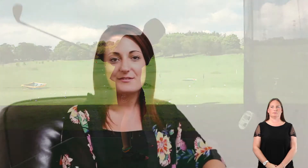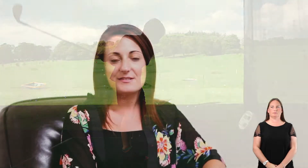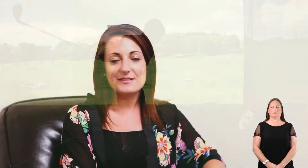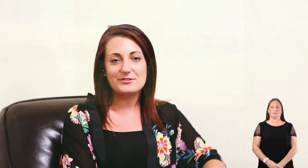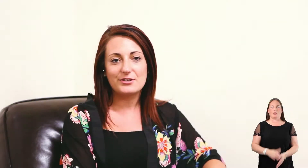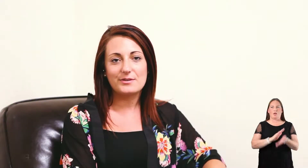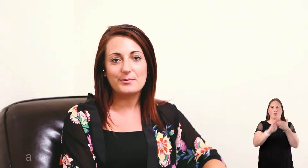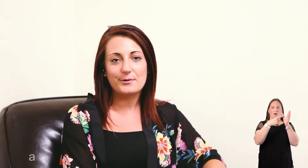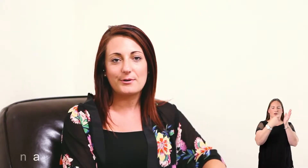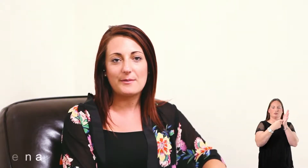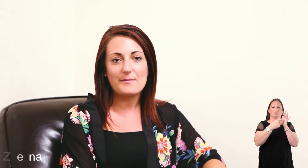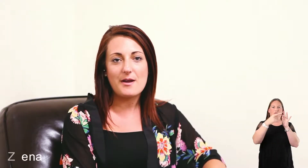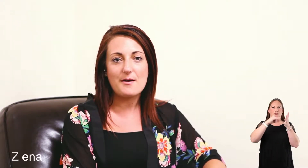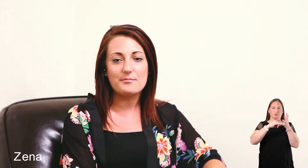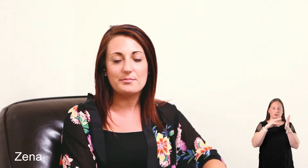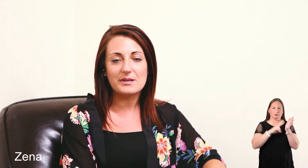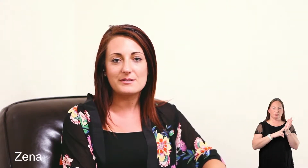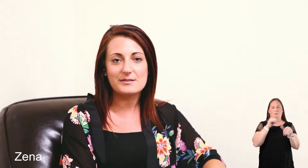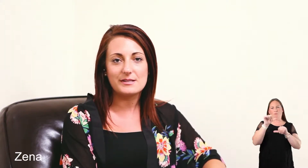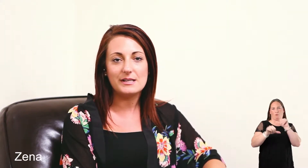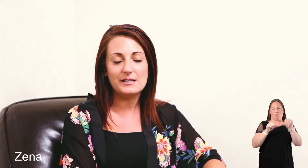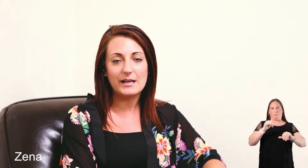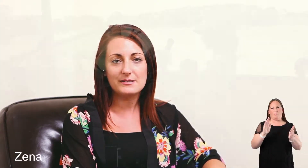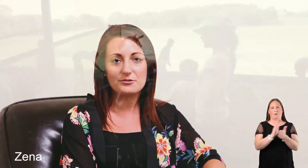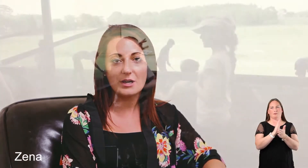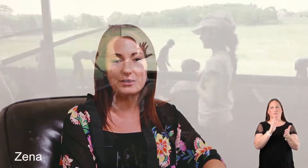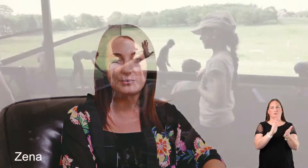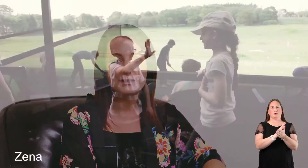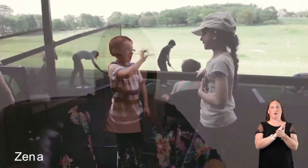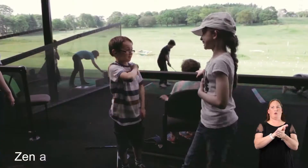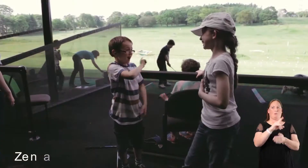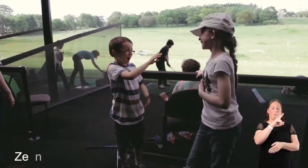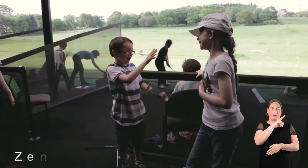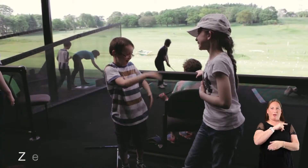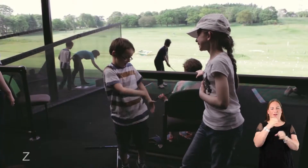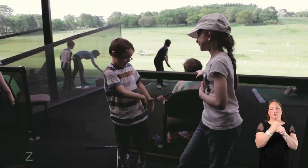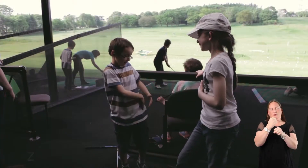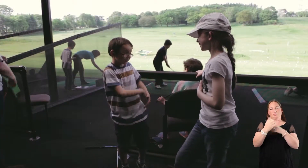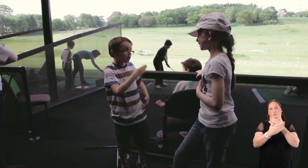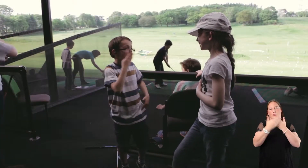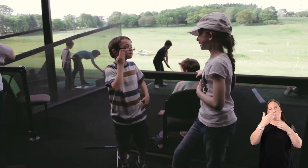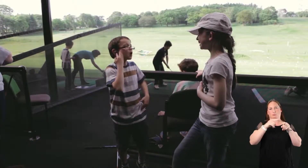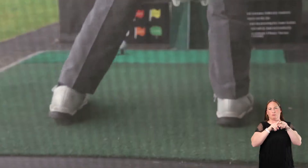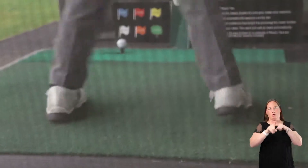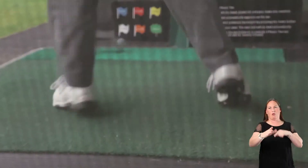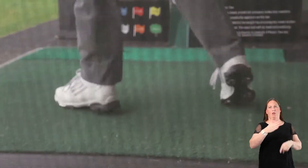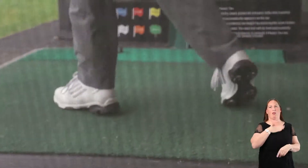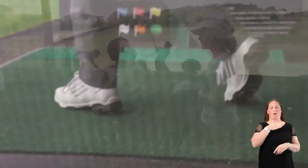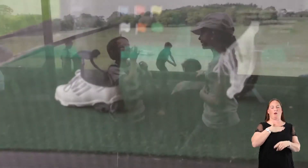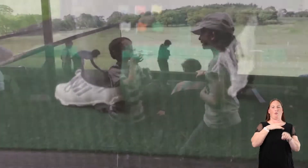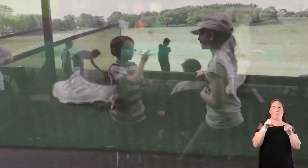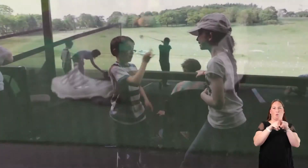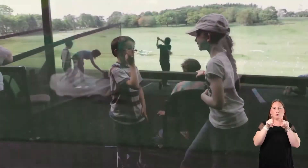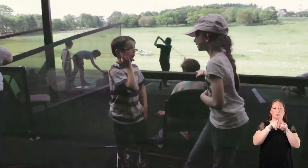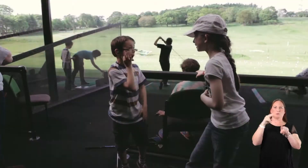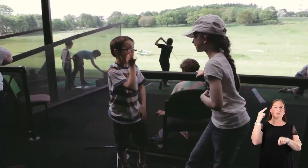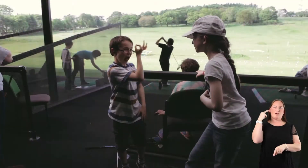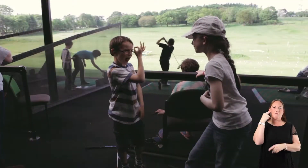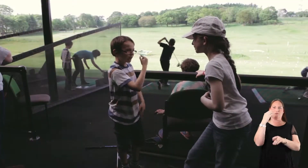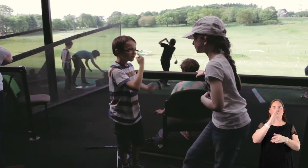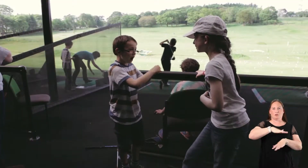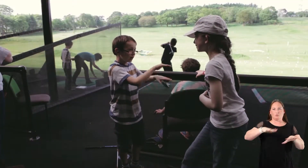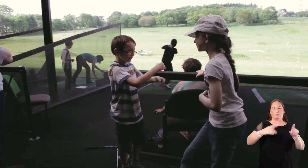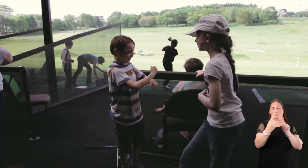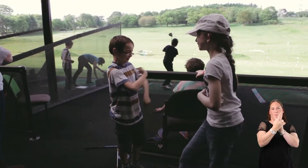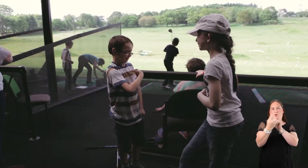yeah, Harrison's enjoyed the programme because he likes to try new activities and he likes to interact with deaf children, which he doesn't normally get